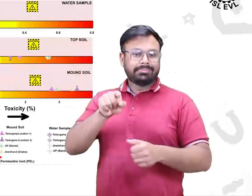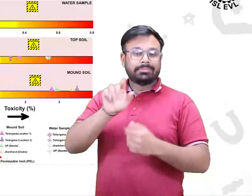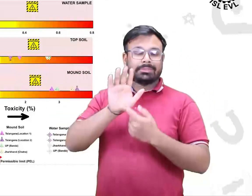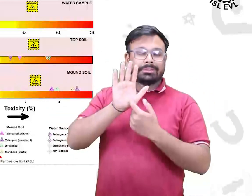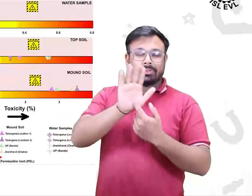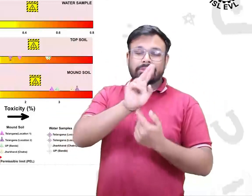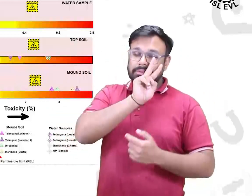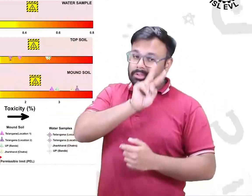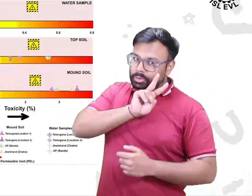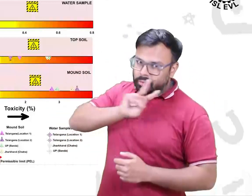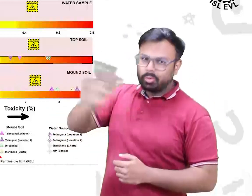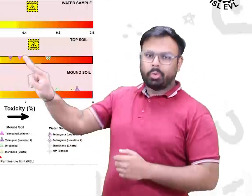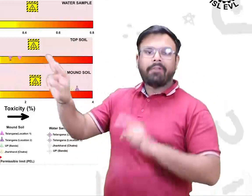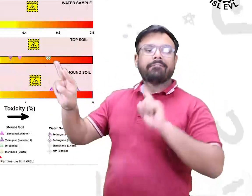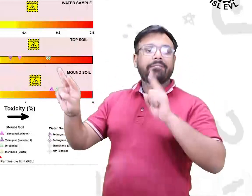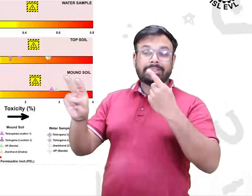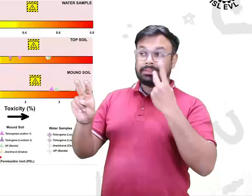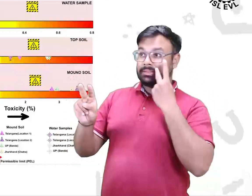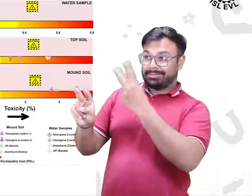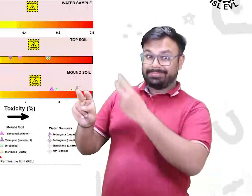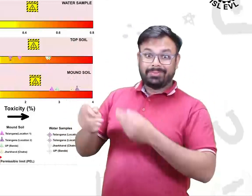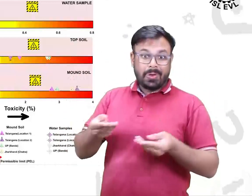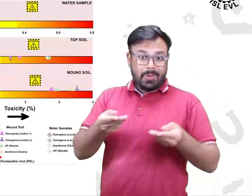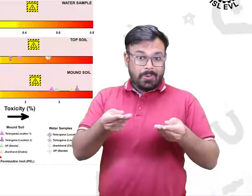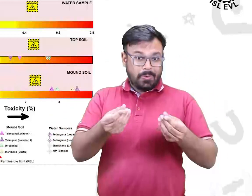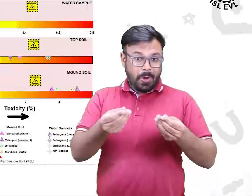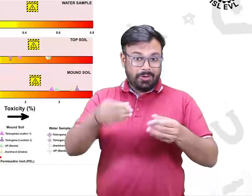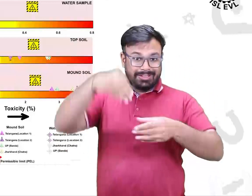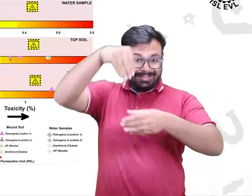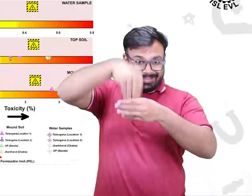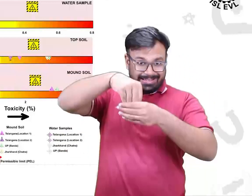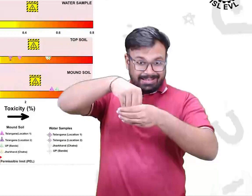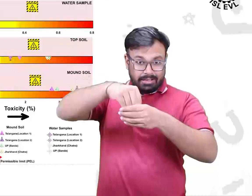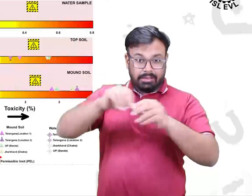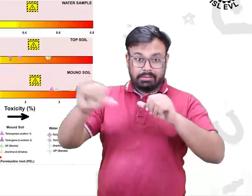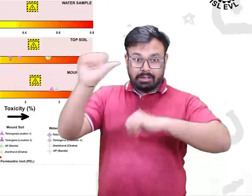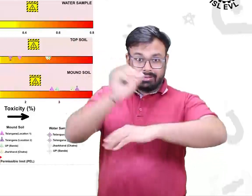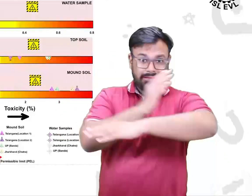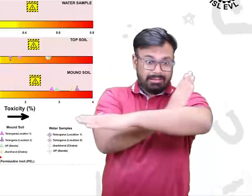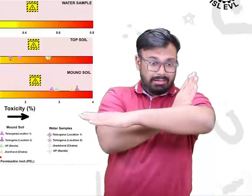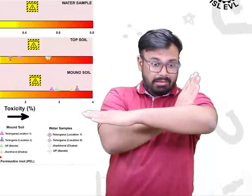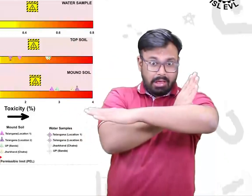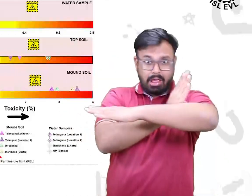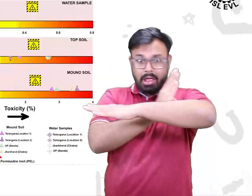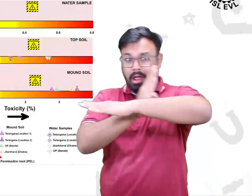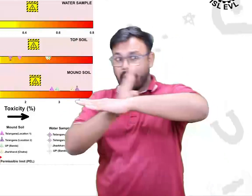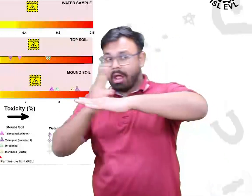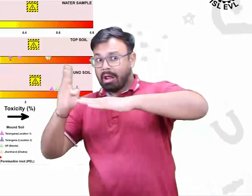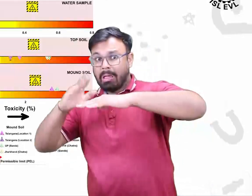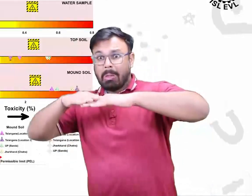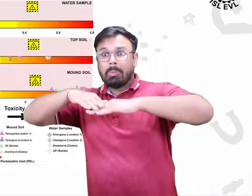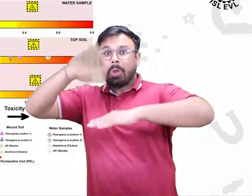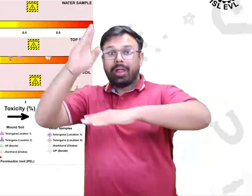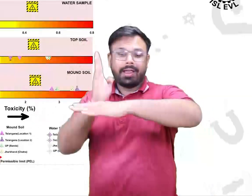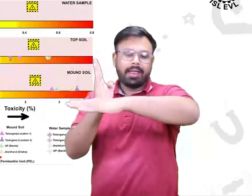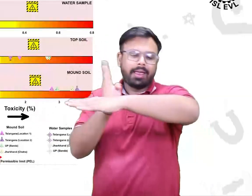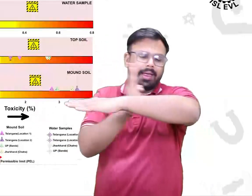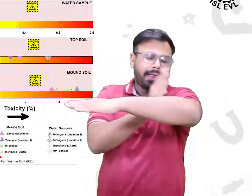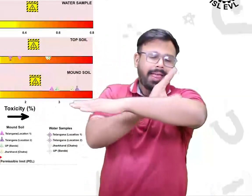Look at the results here. The surface soil and mound soils both have